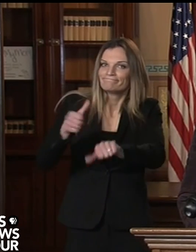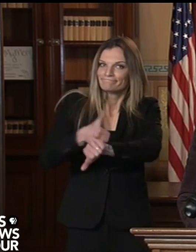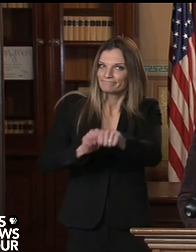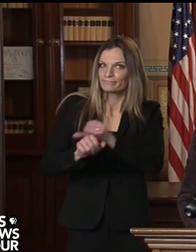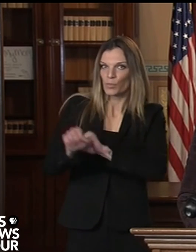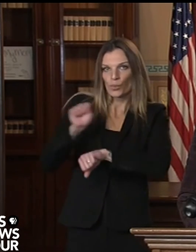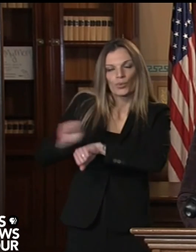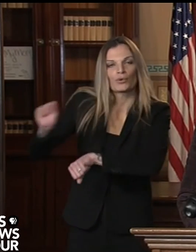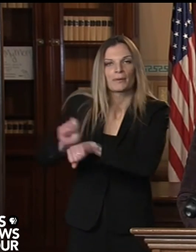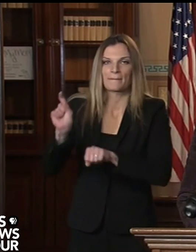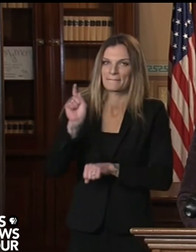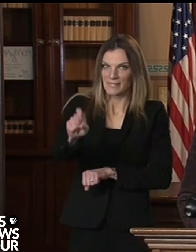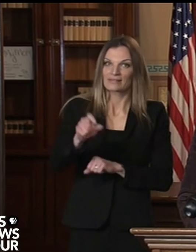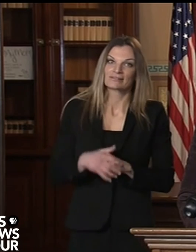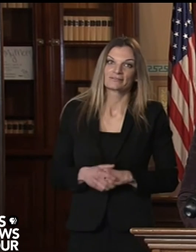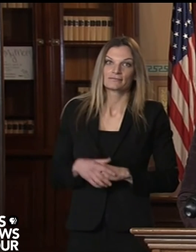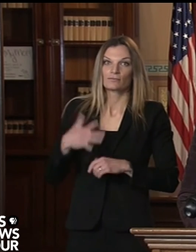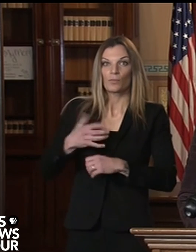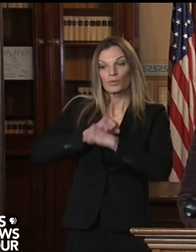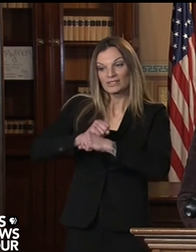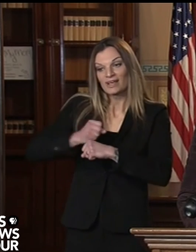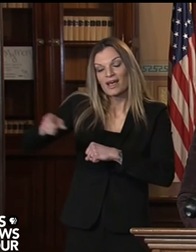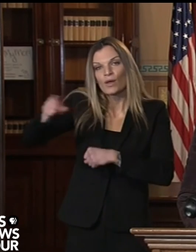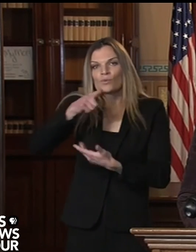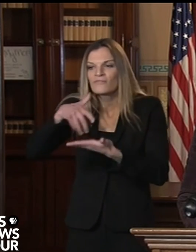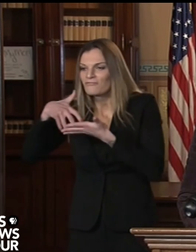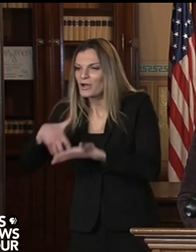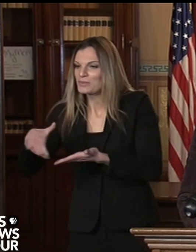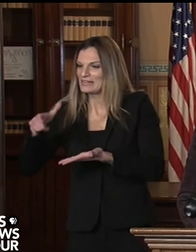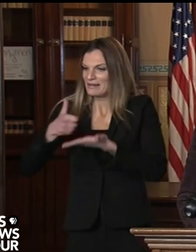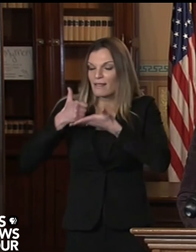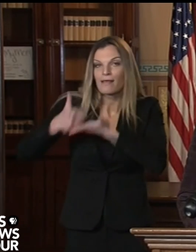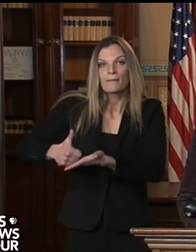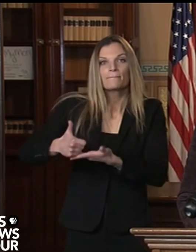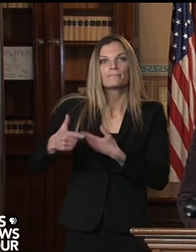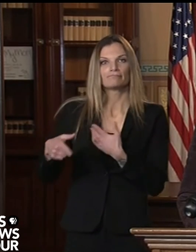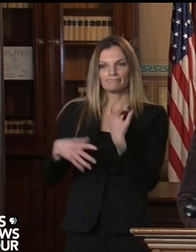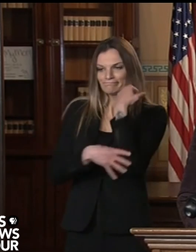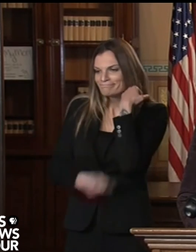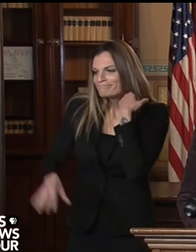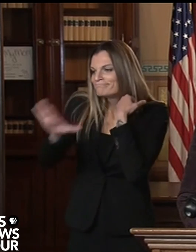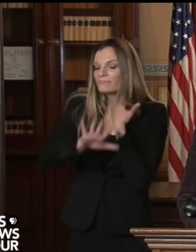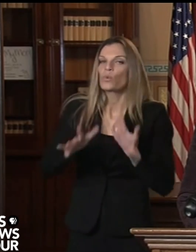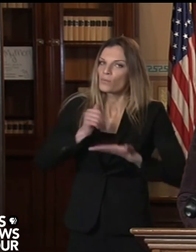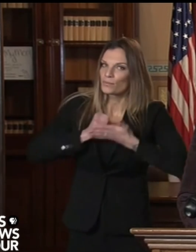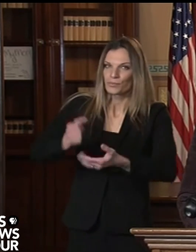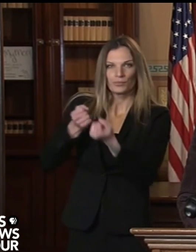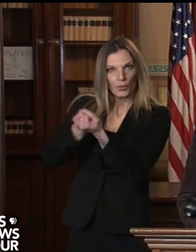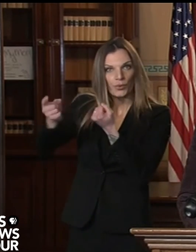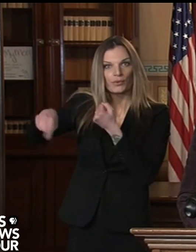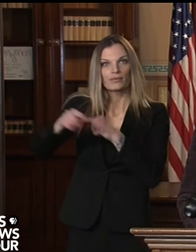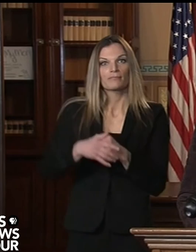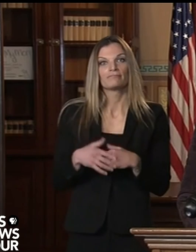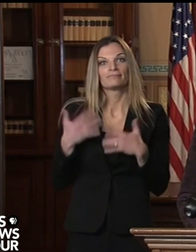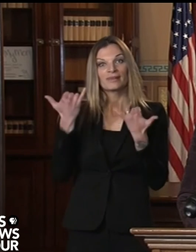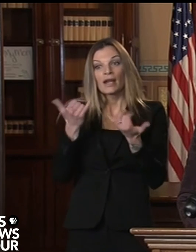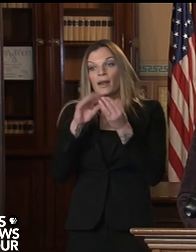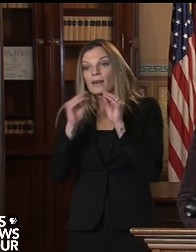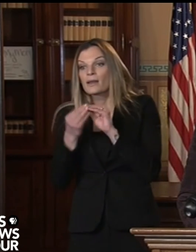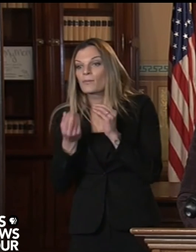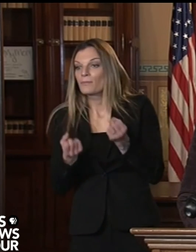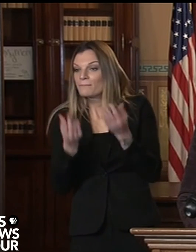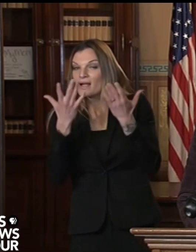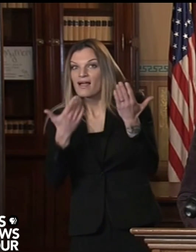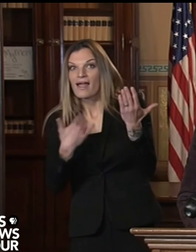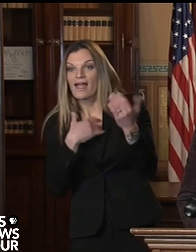vulnerable populations from the spread of COVID-19. Our number of COVID-related cases and hospitalizations